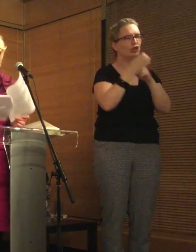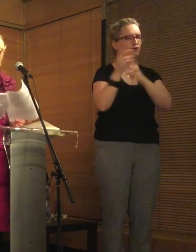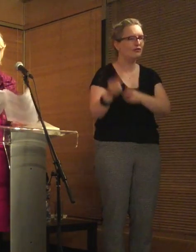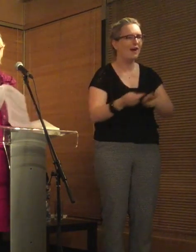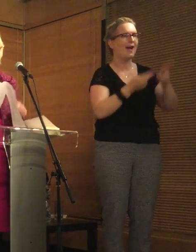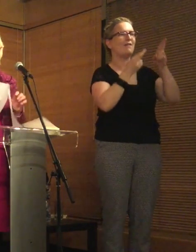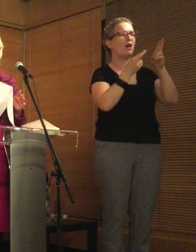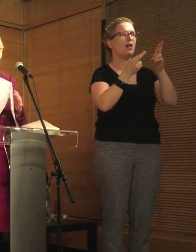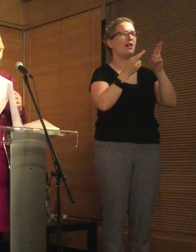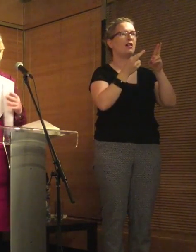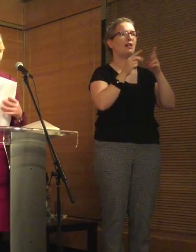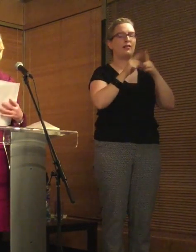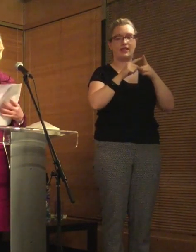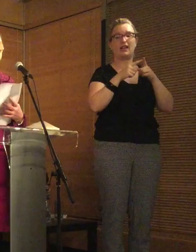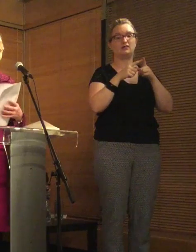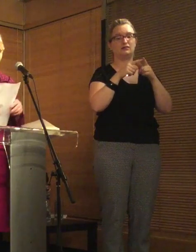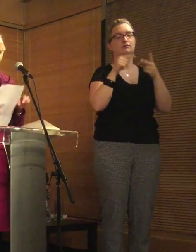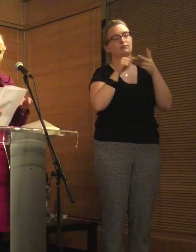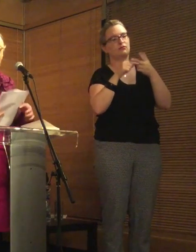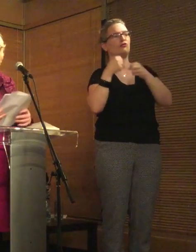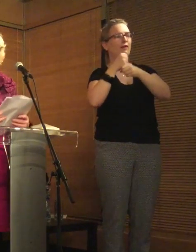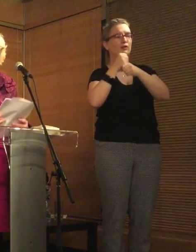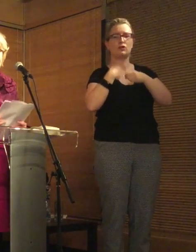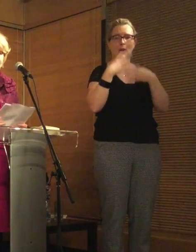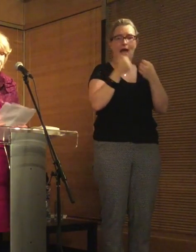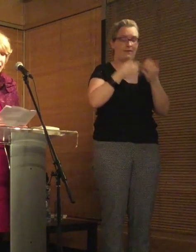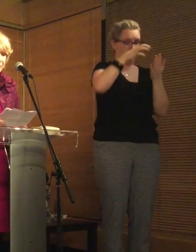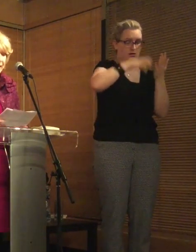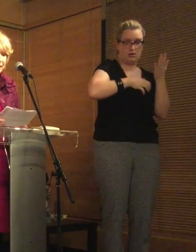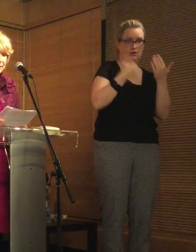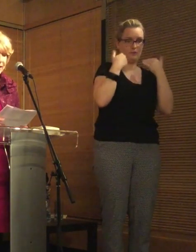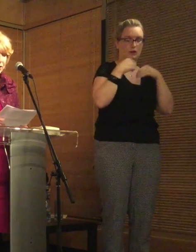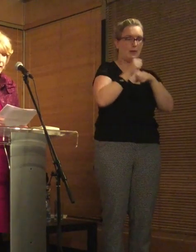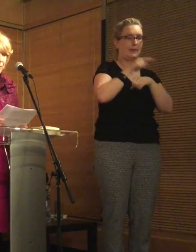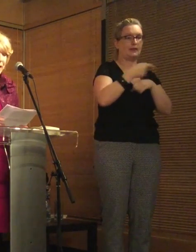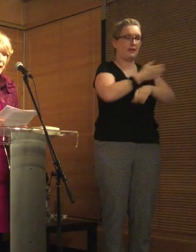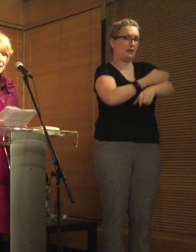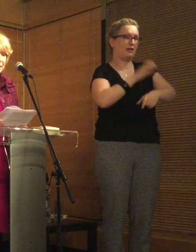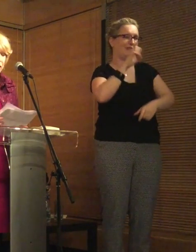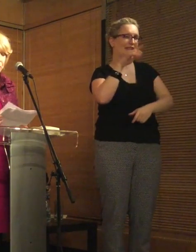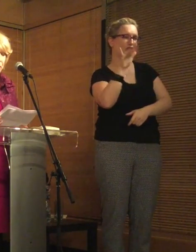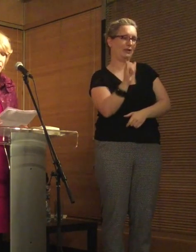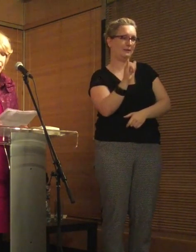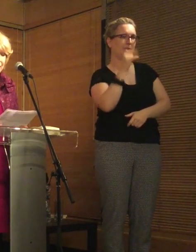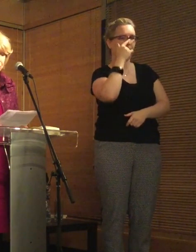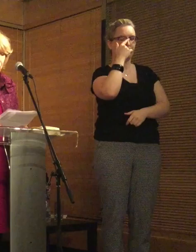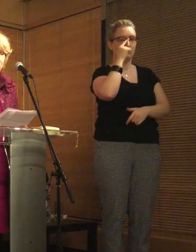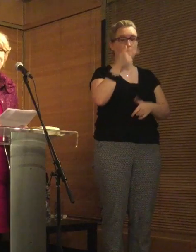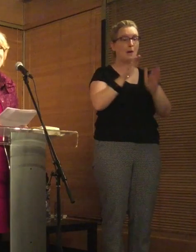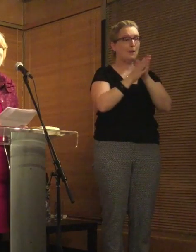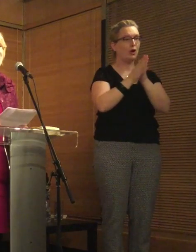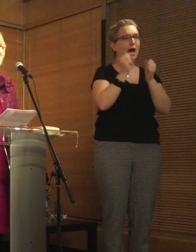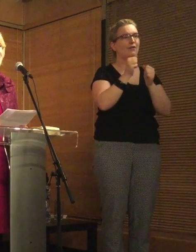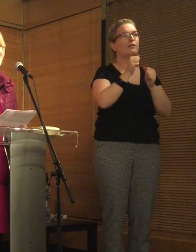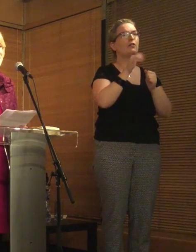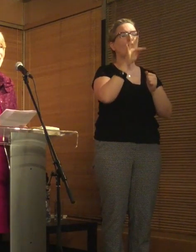revival, and then leading on to the revolution. We get an account of all that time, beginning of the century. And the book has a